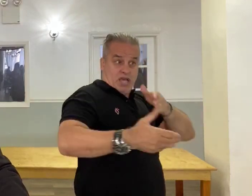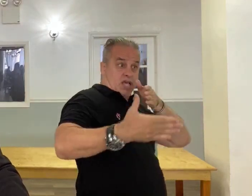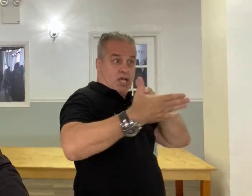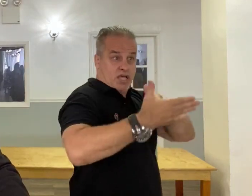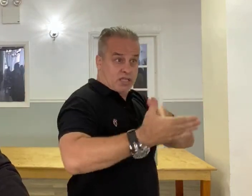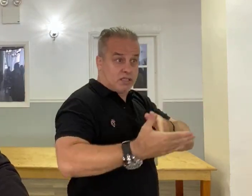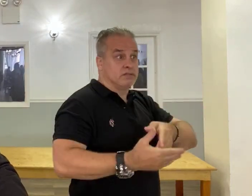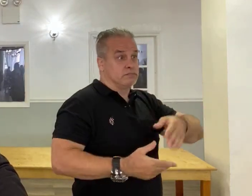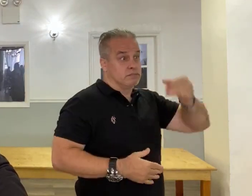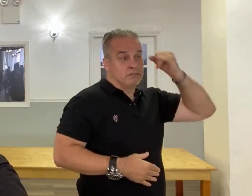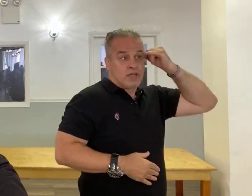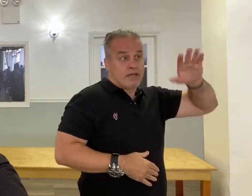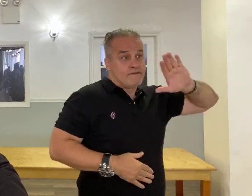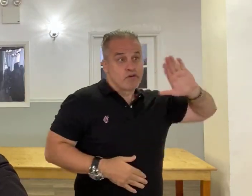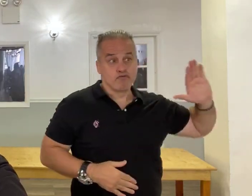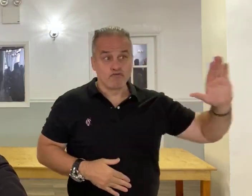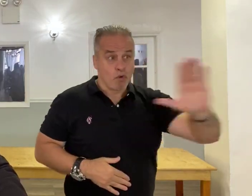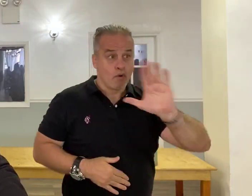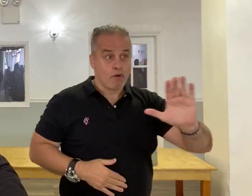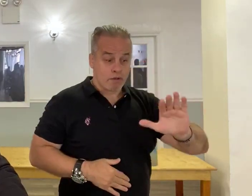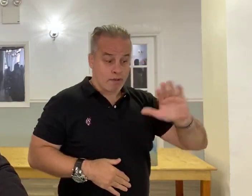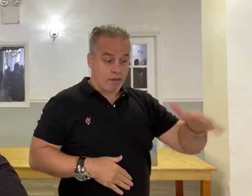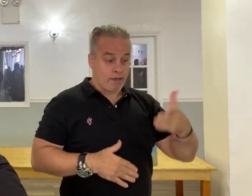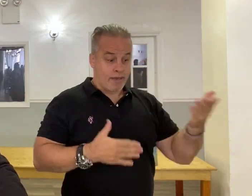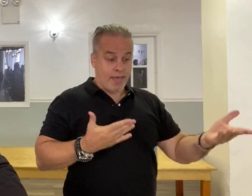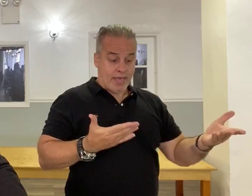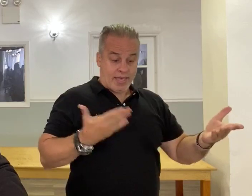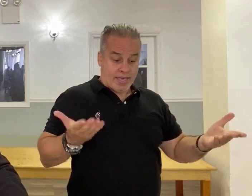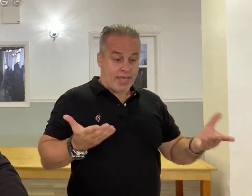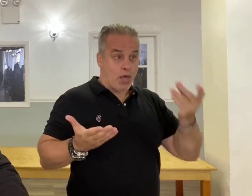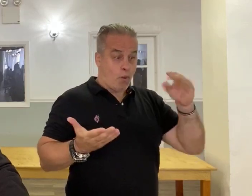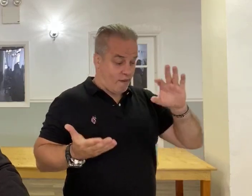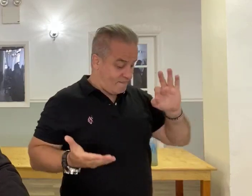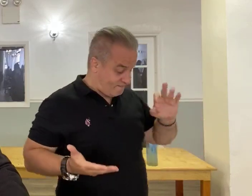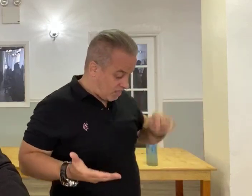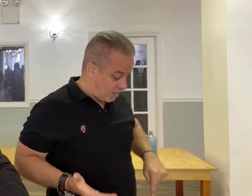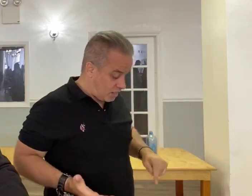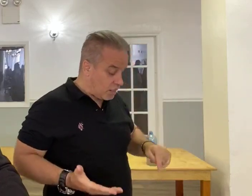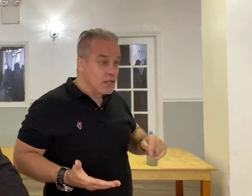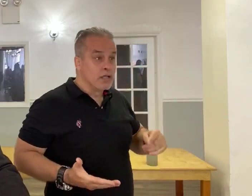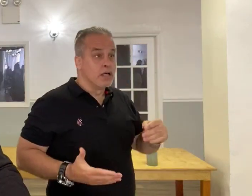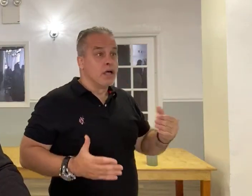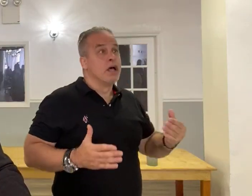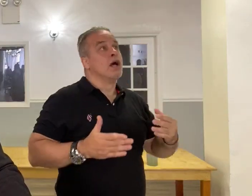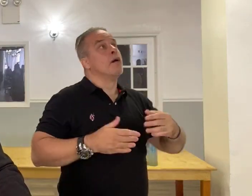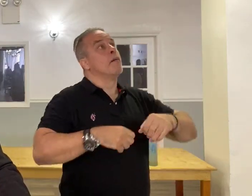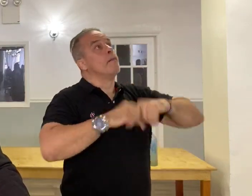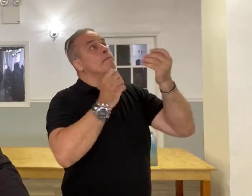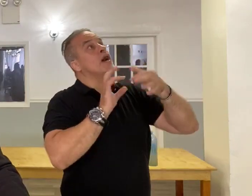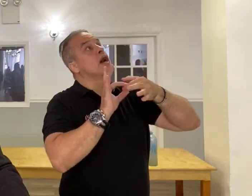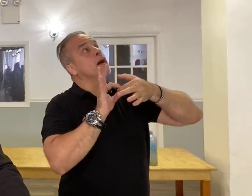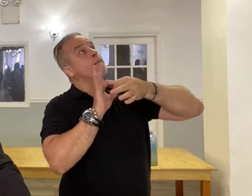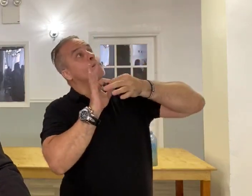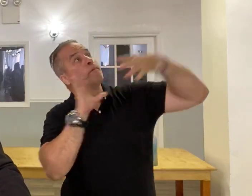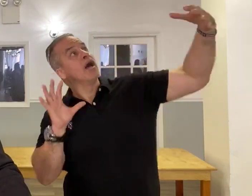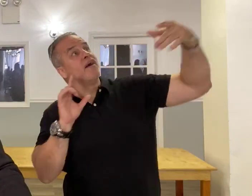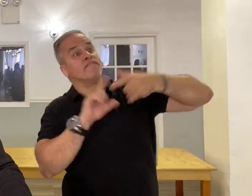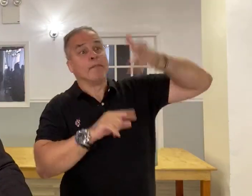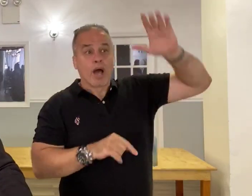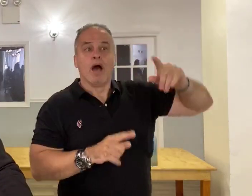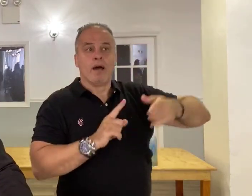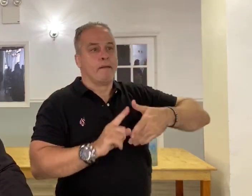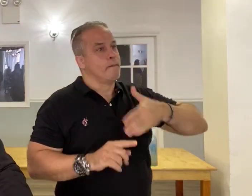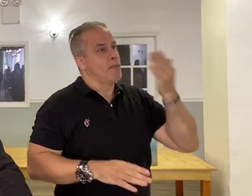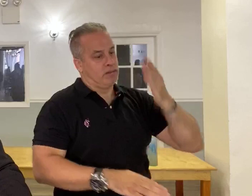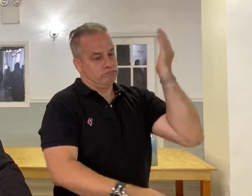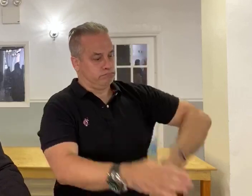if thy hand or thy foot offend thee, cut them off and cast them from thee. It is